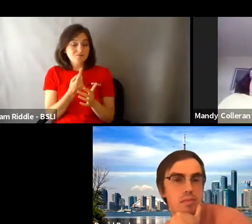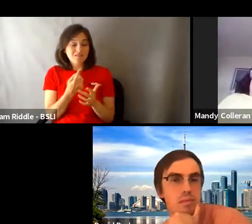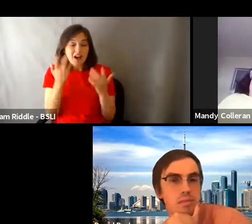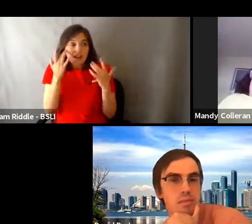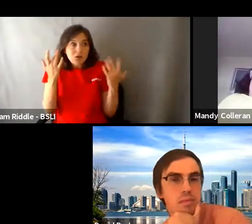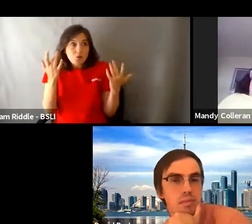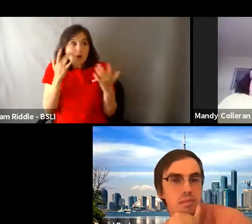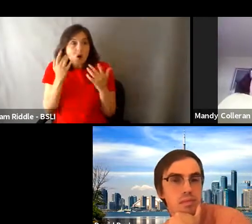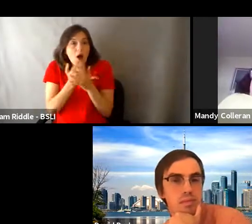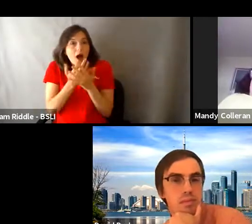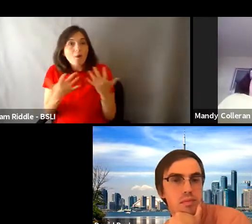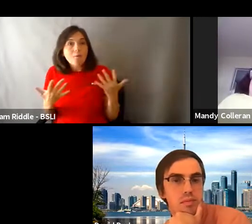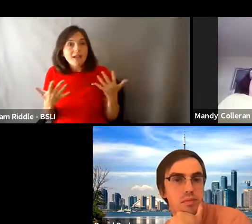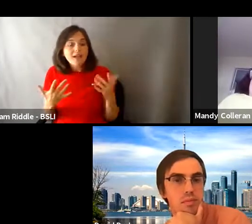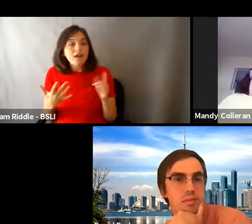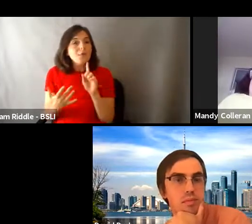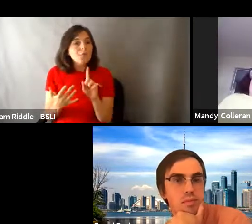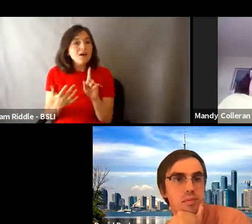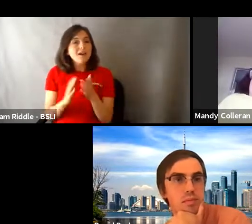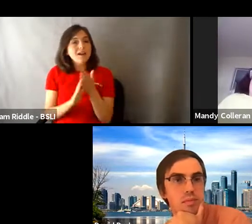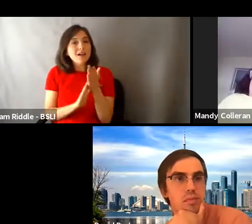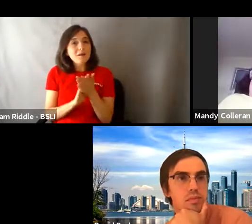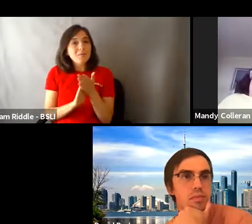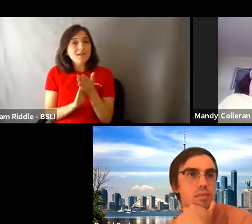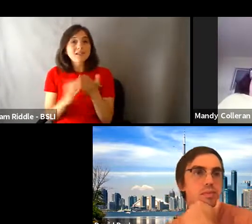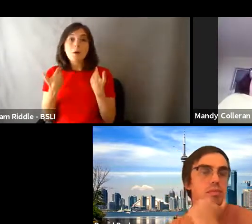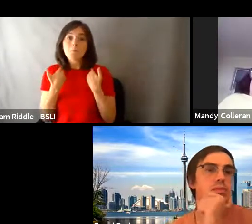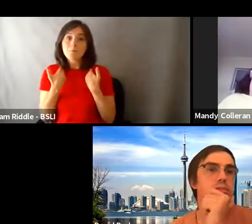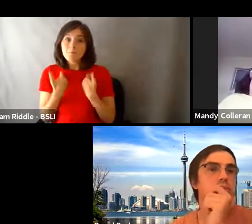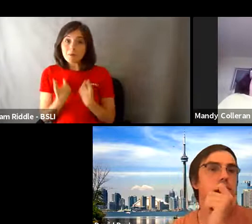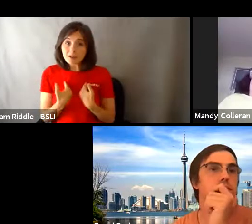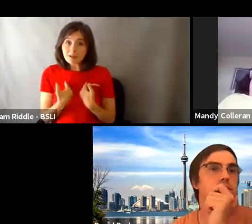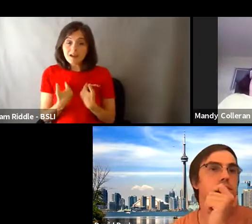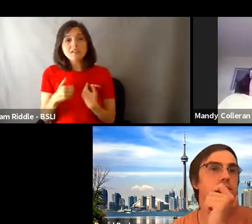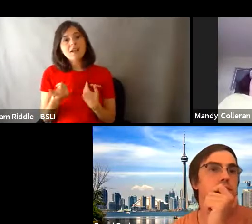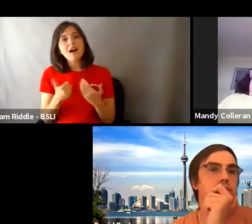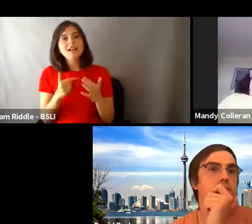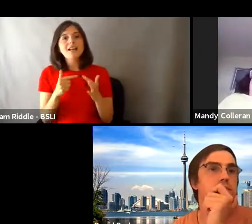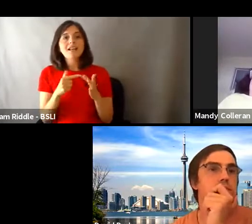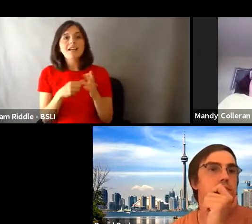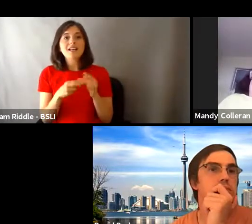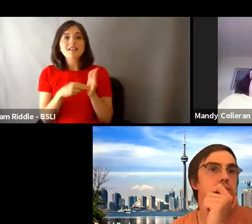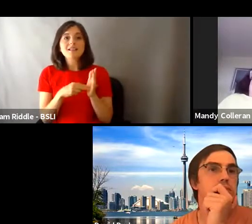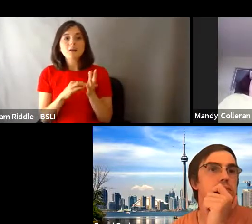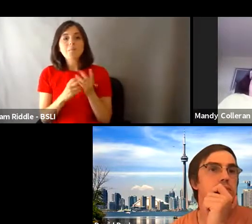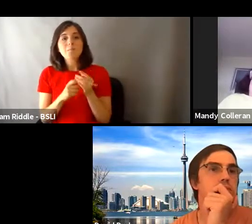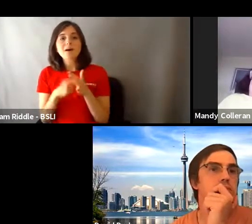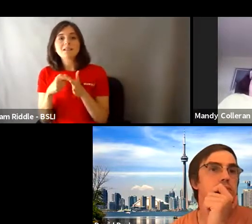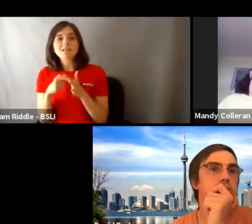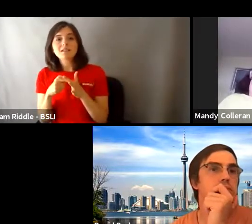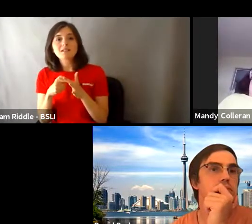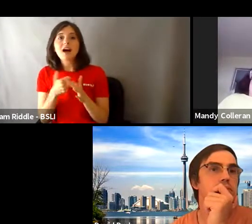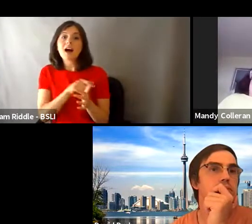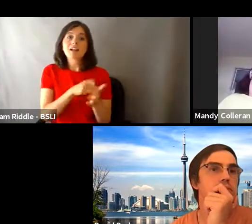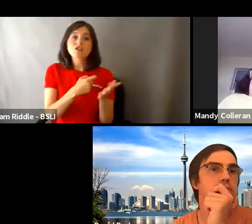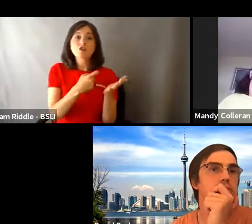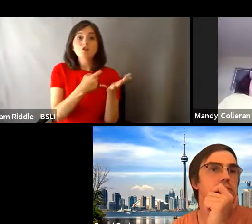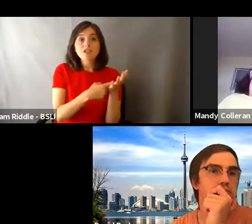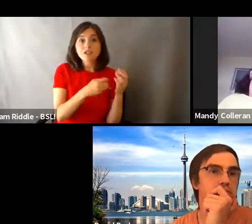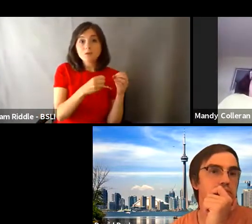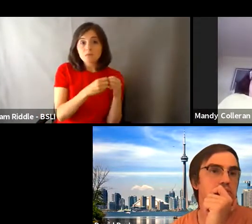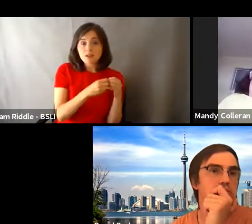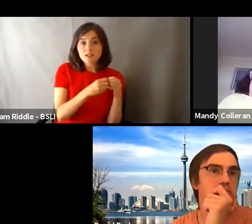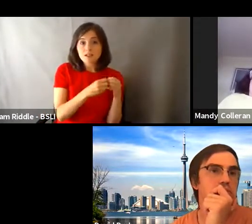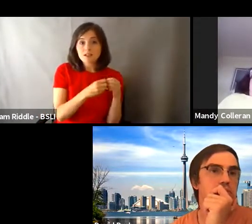it has meant that some people, billionaires like Elon Musk and Richard Branson, are favouring a universal